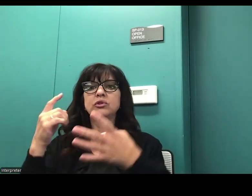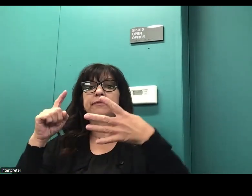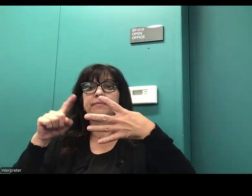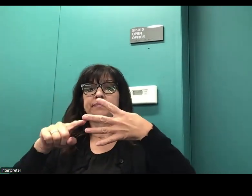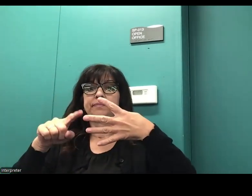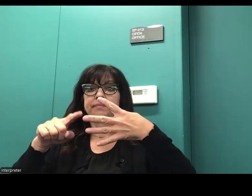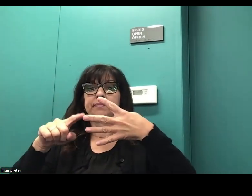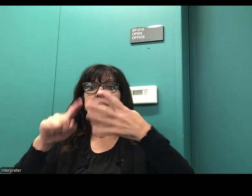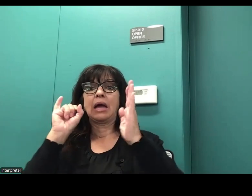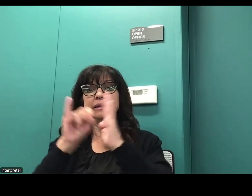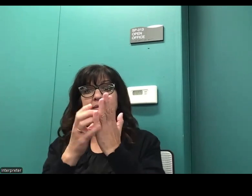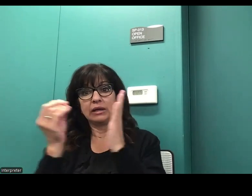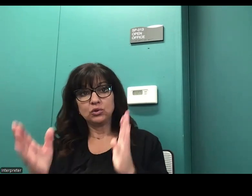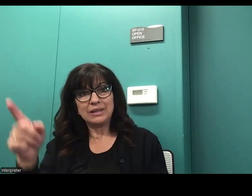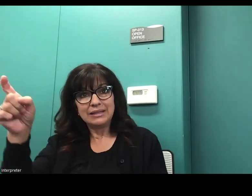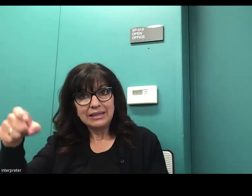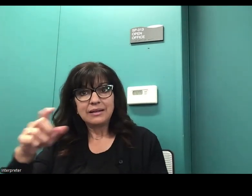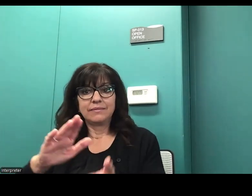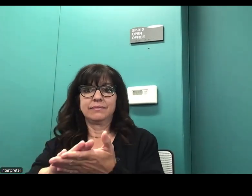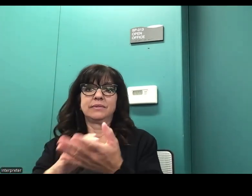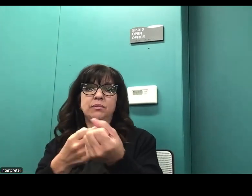Identifying students in need of academic support.